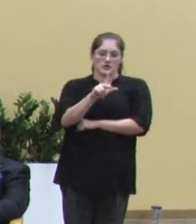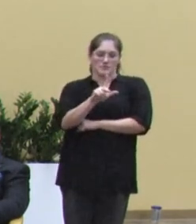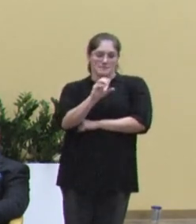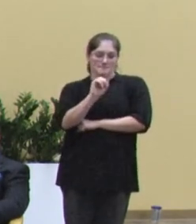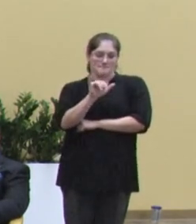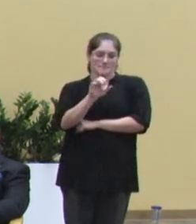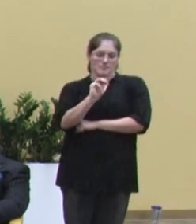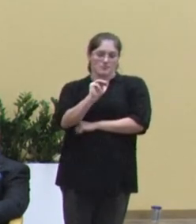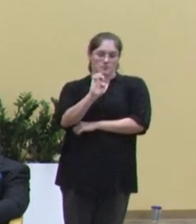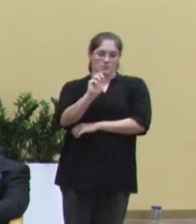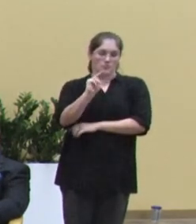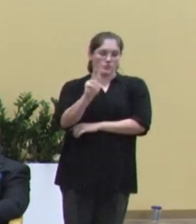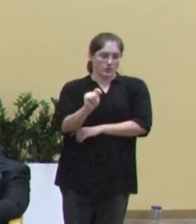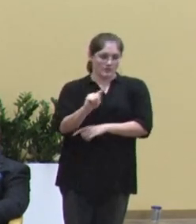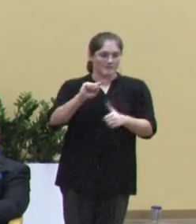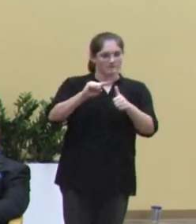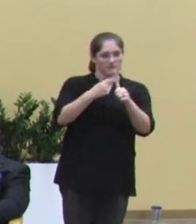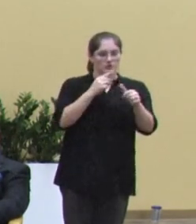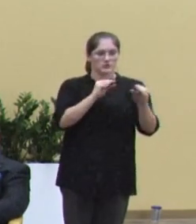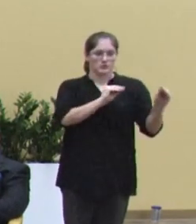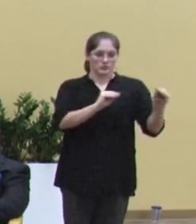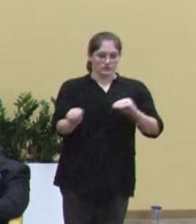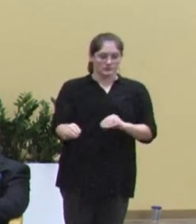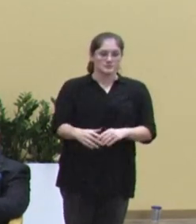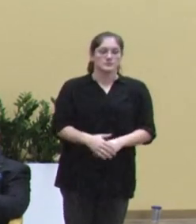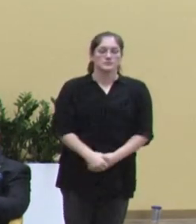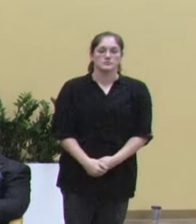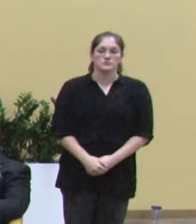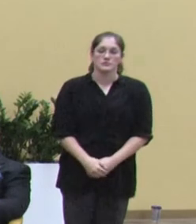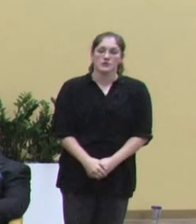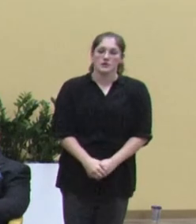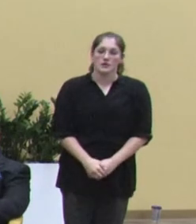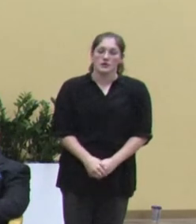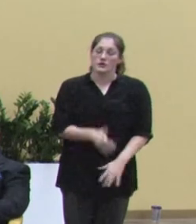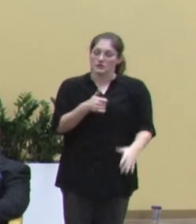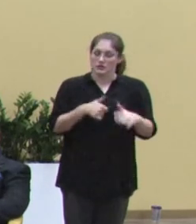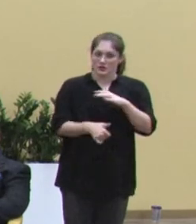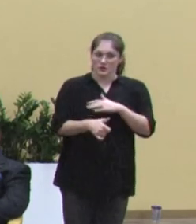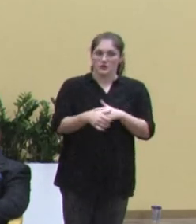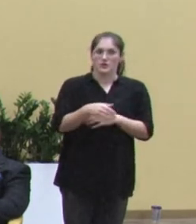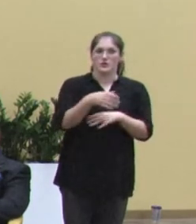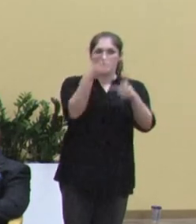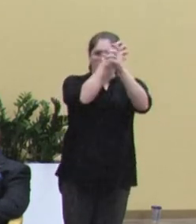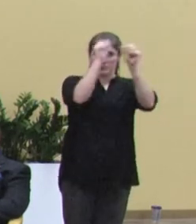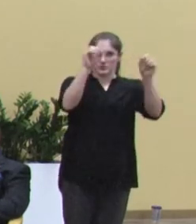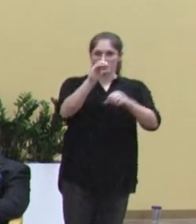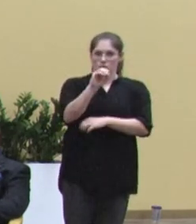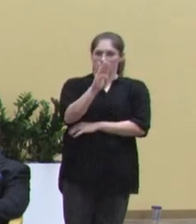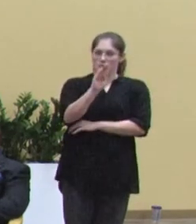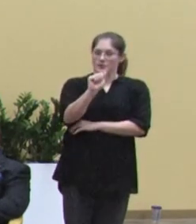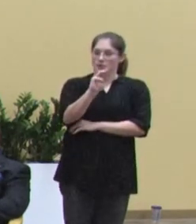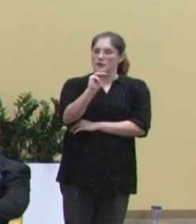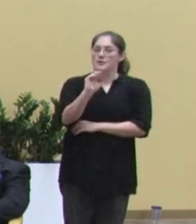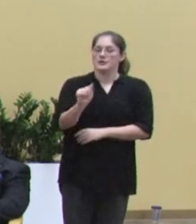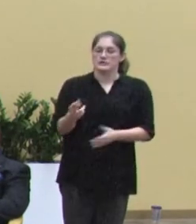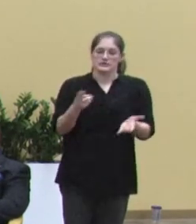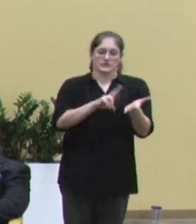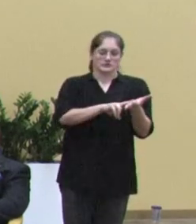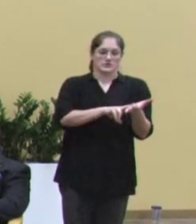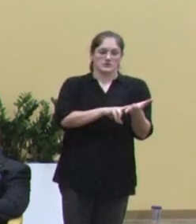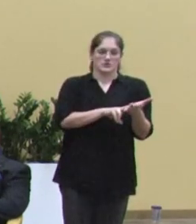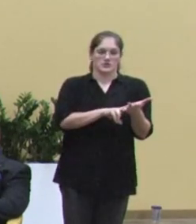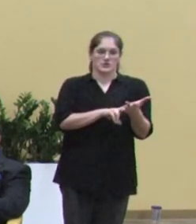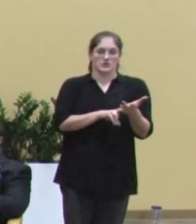It's a national movement. One of the things under President Obama, he signed in, it's